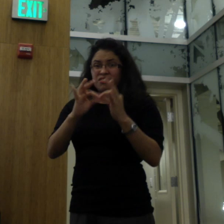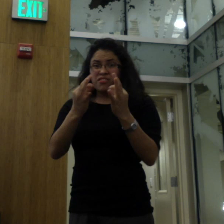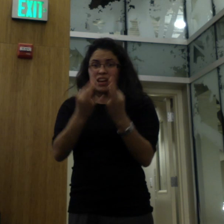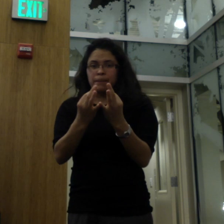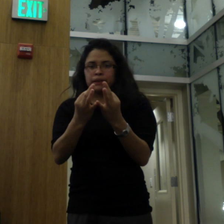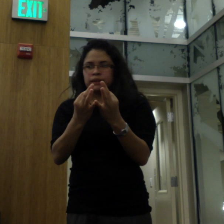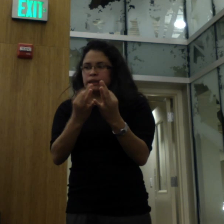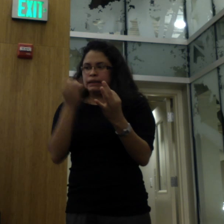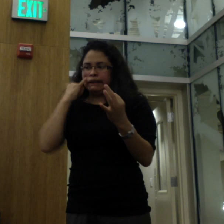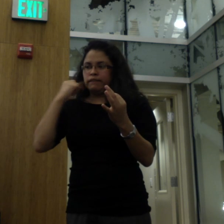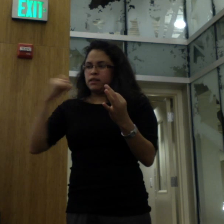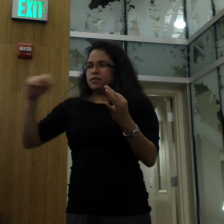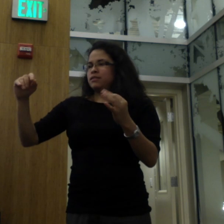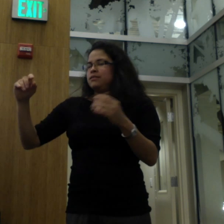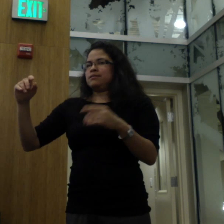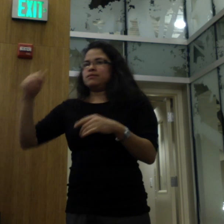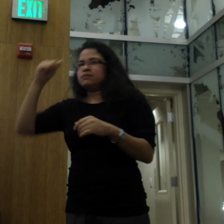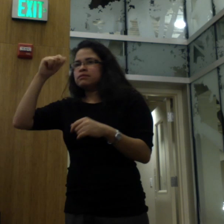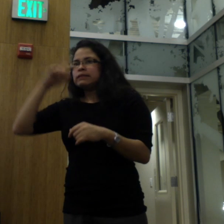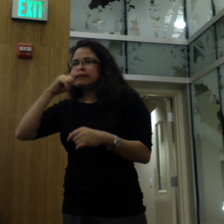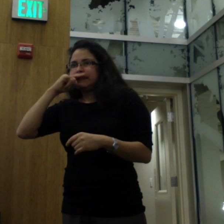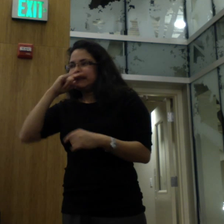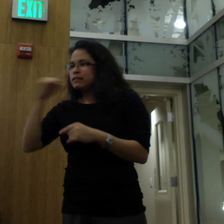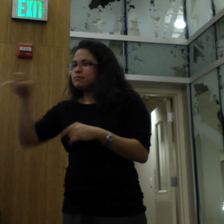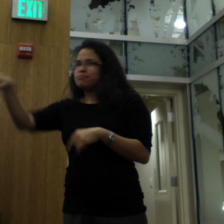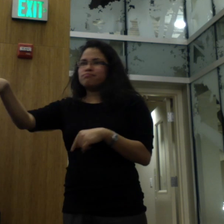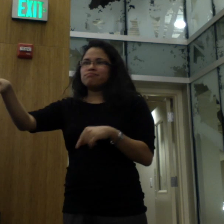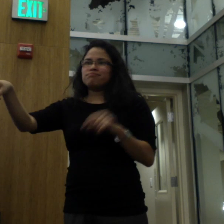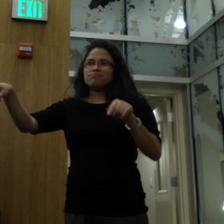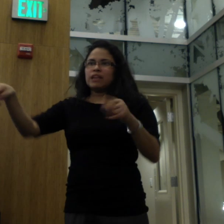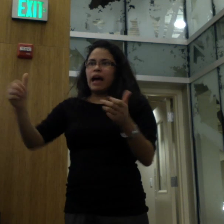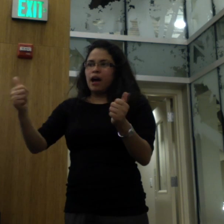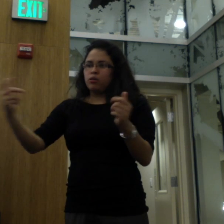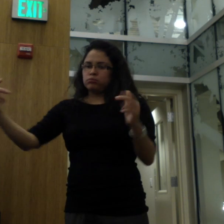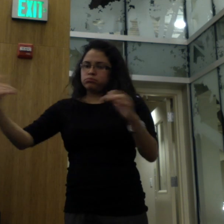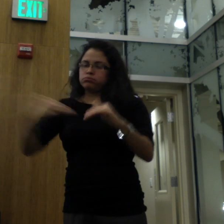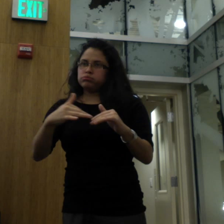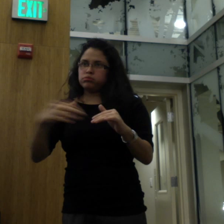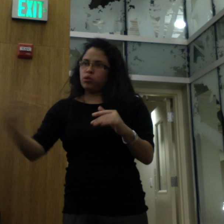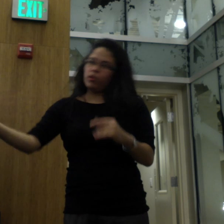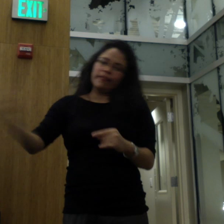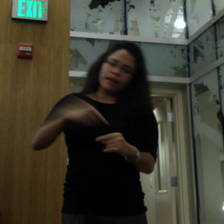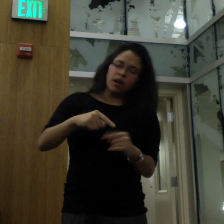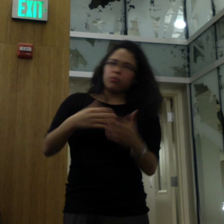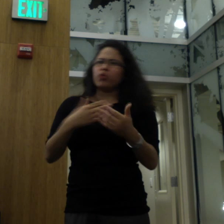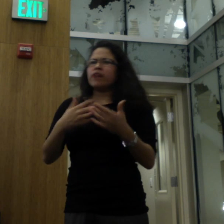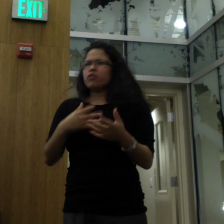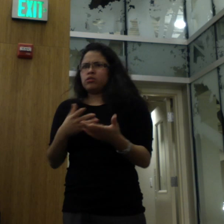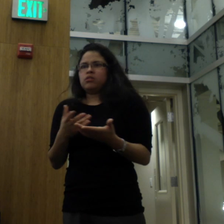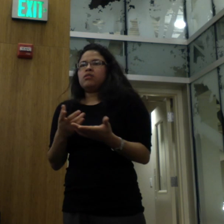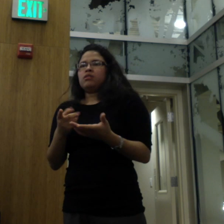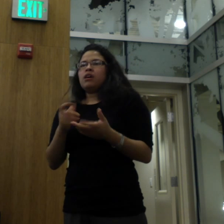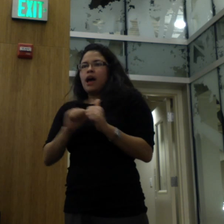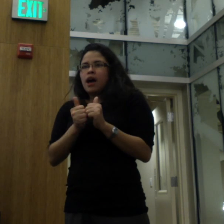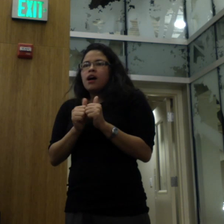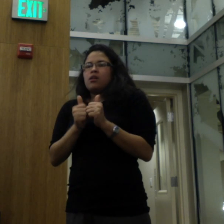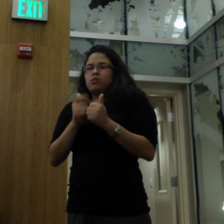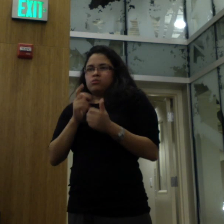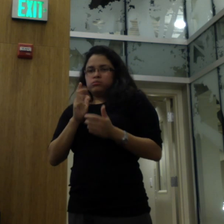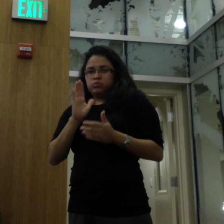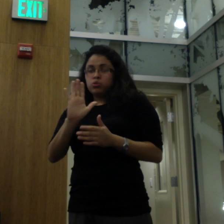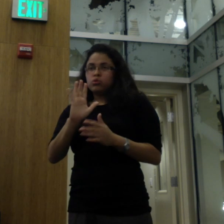back together before you proceed to the next situation? All of these you've really got to figure out. And we